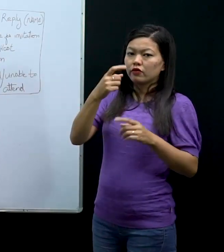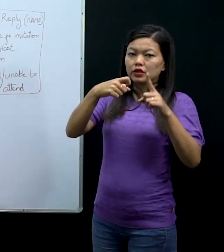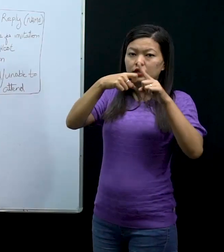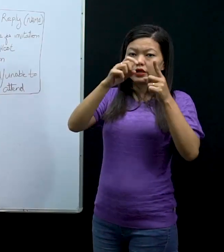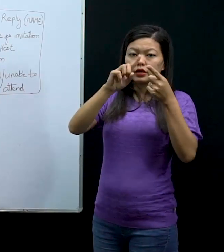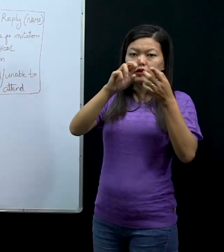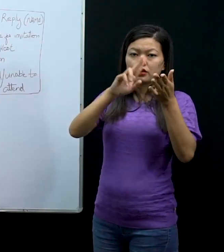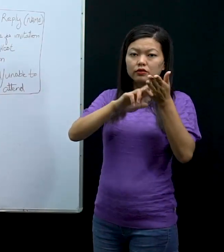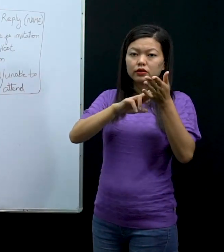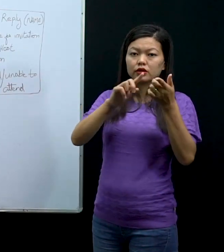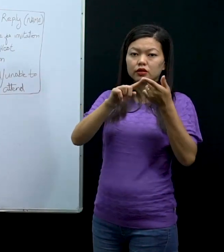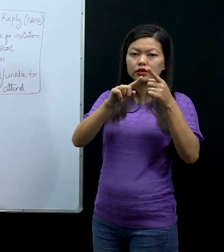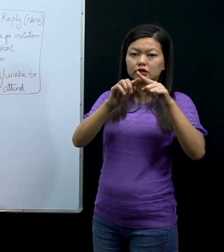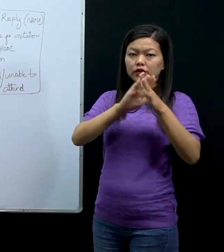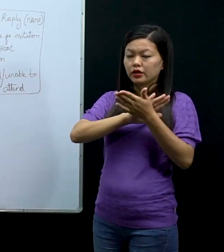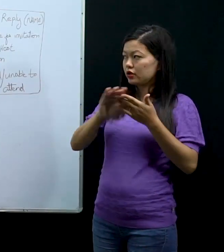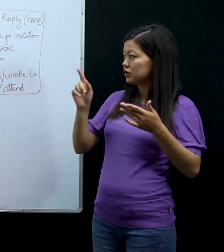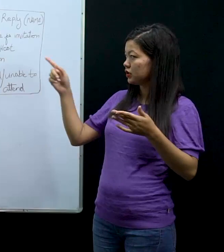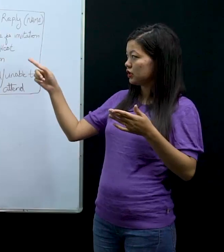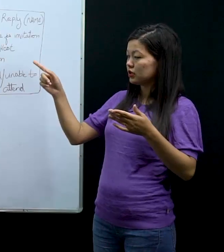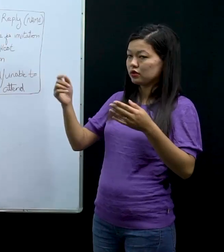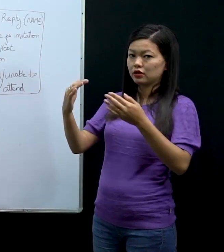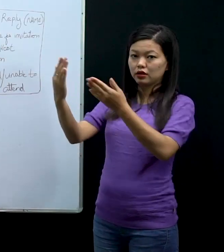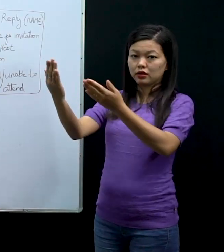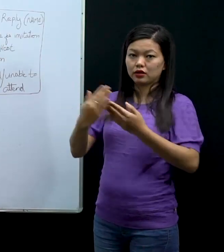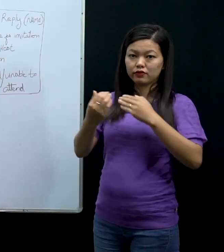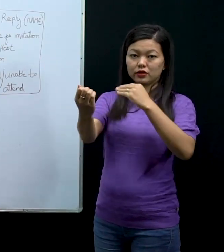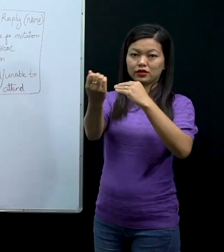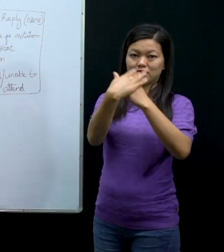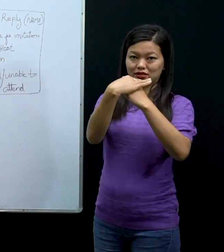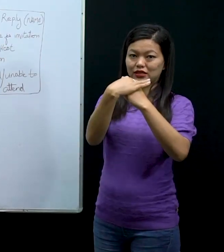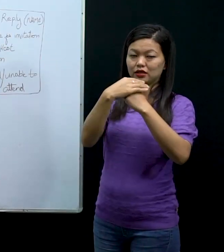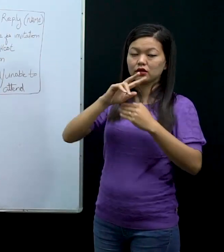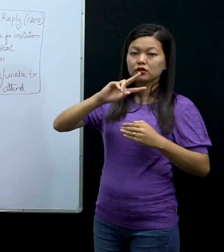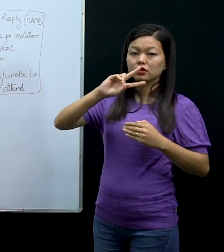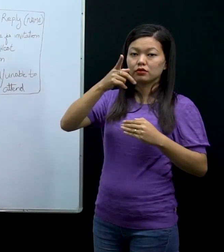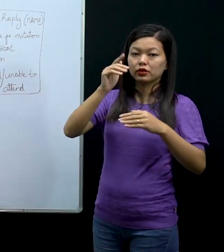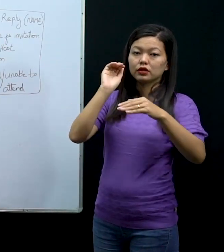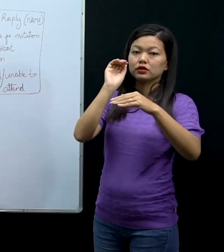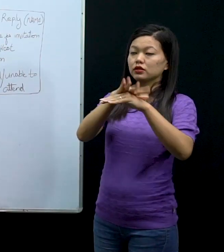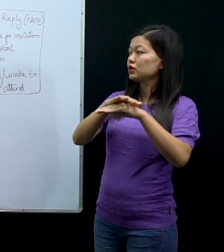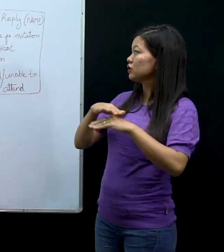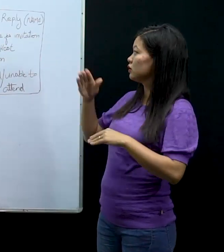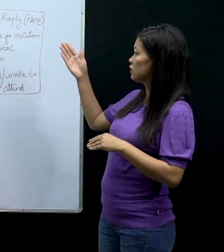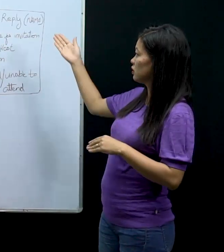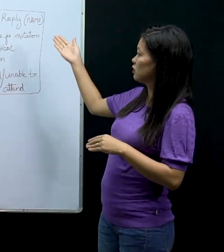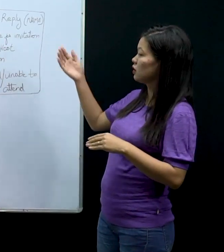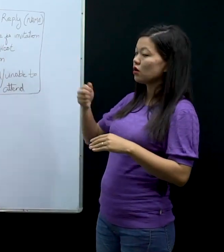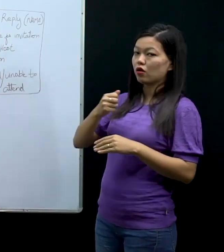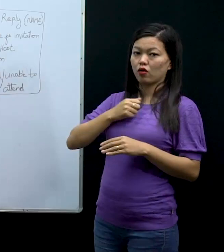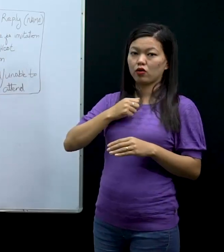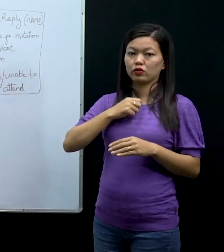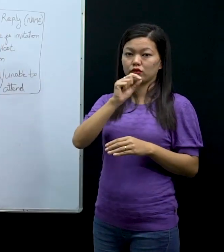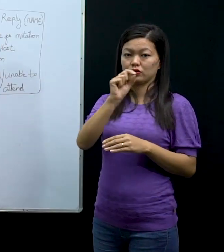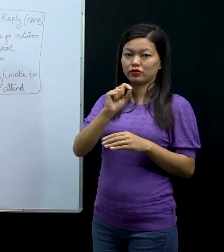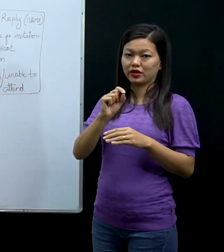So imagine that we are carrying forward the same invite. So you can write, Mr. Johnson expresses gratitude for